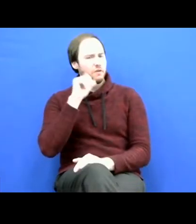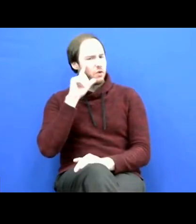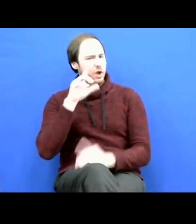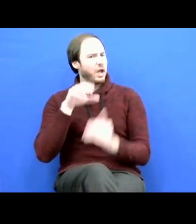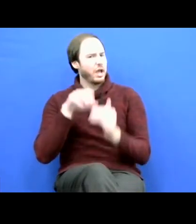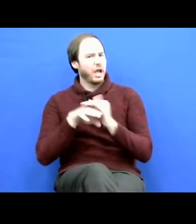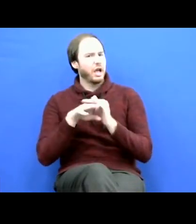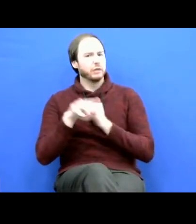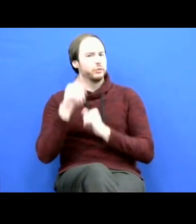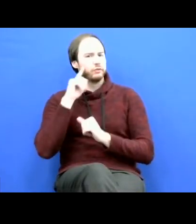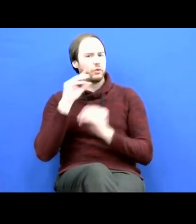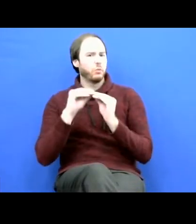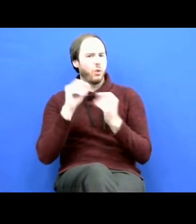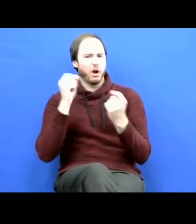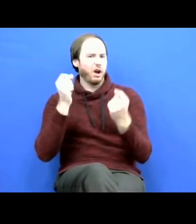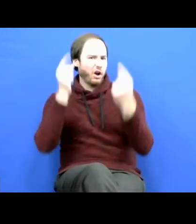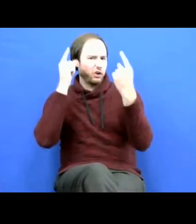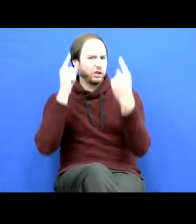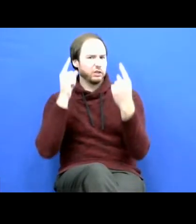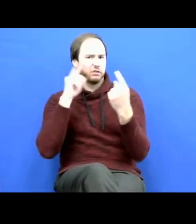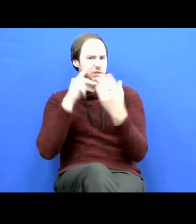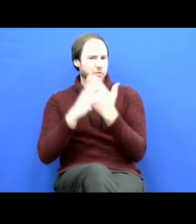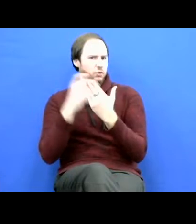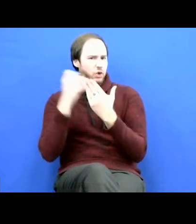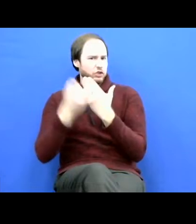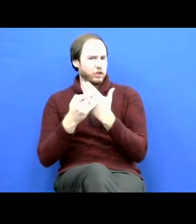for comfort and understanding of the project.